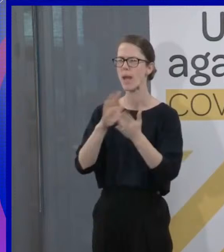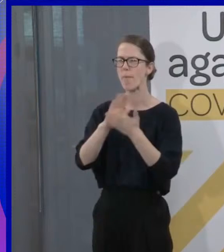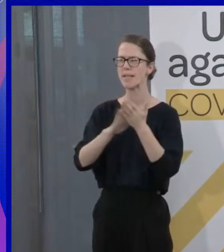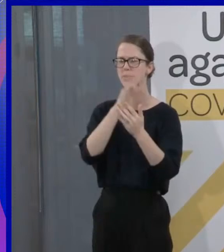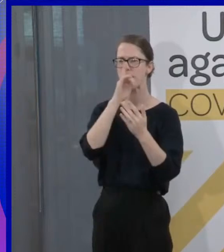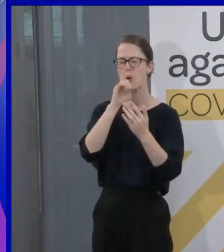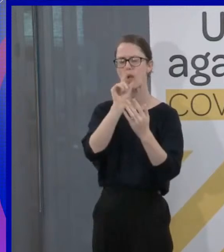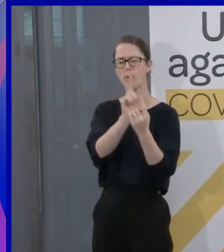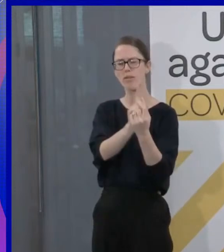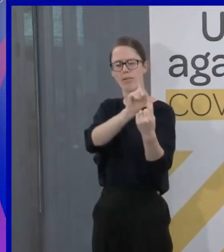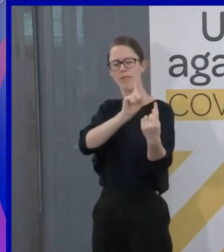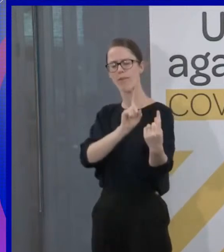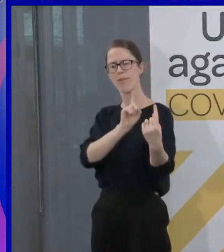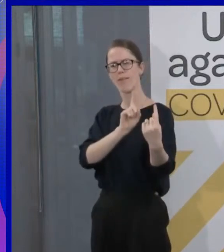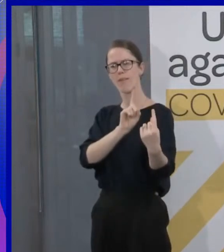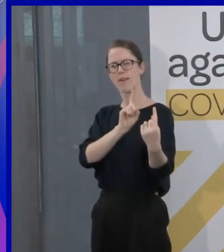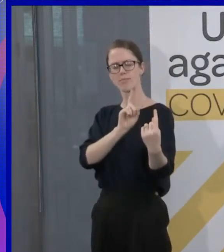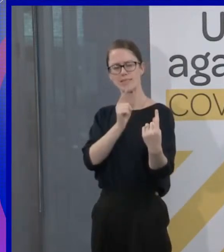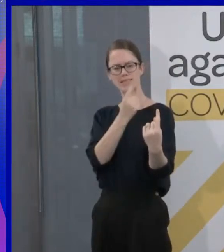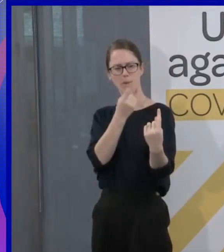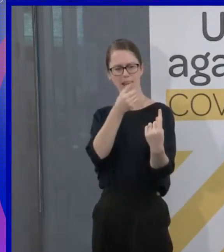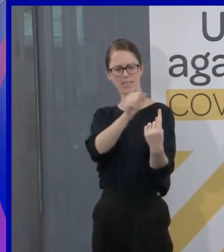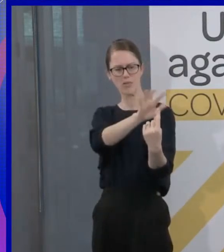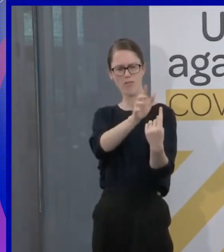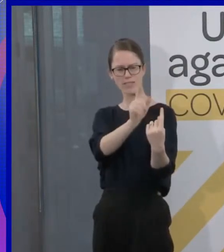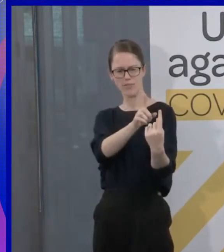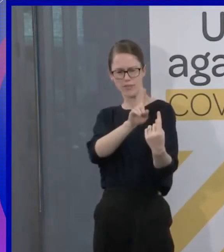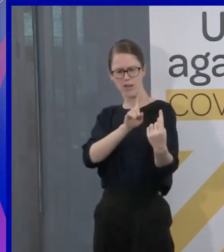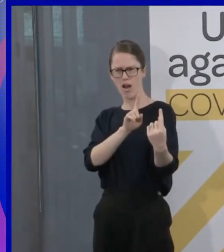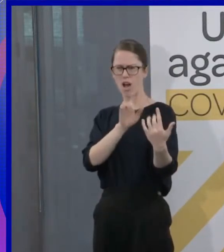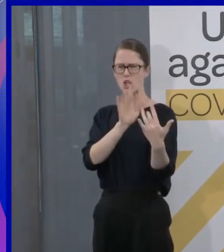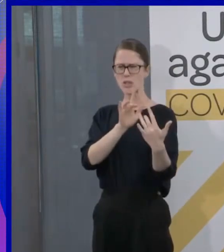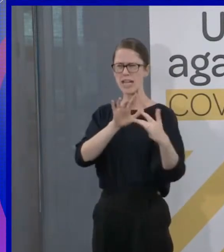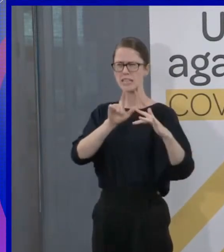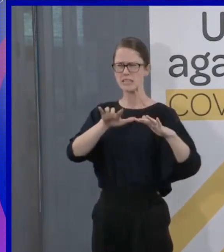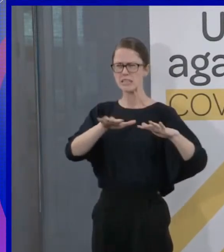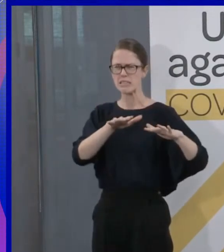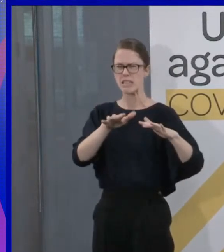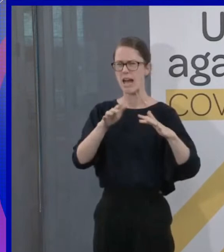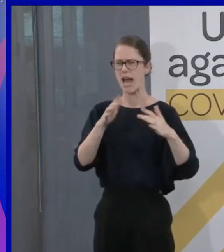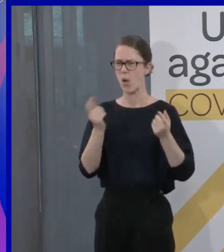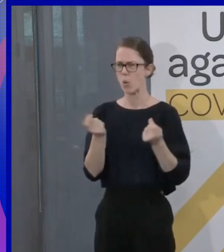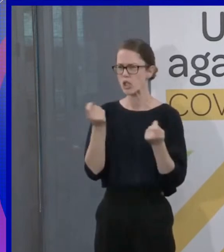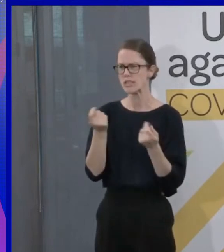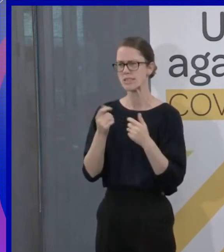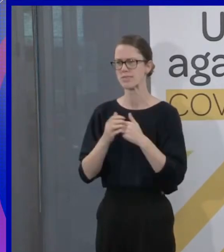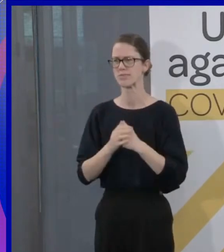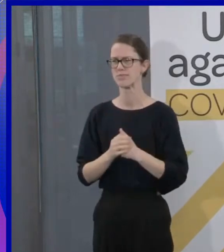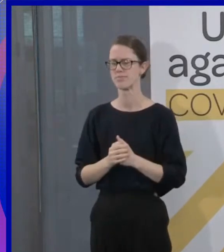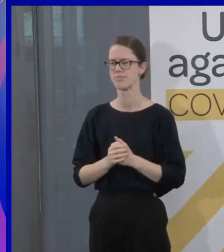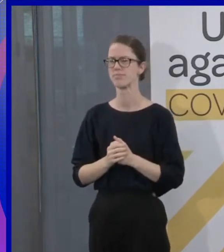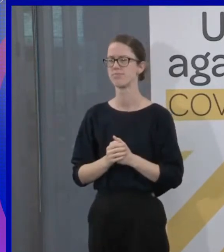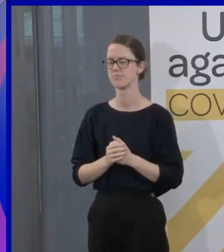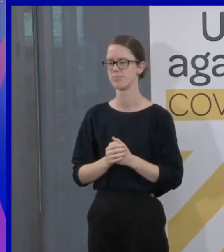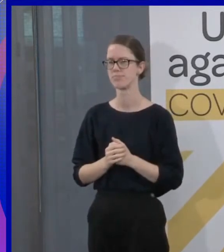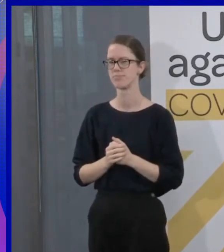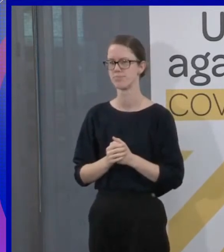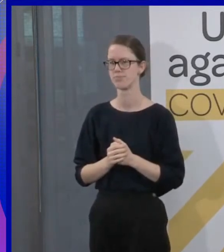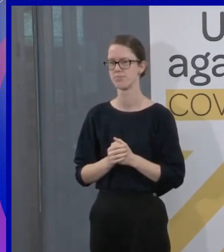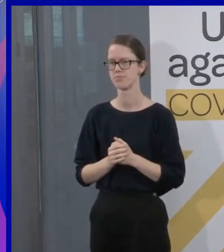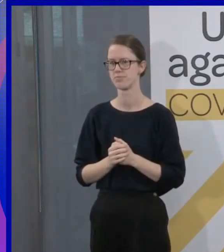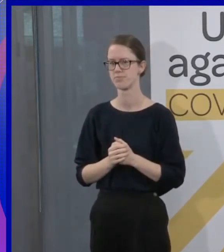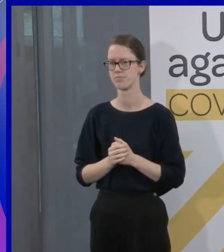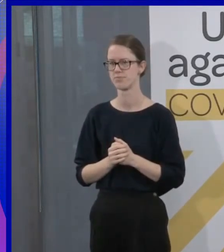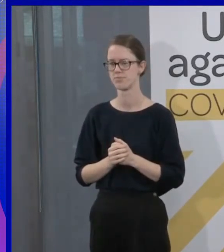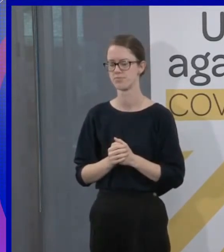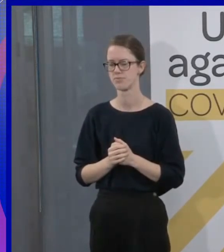and in some cases some anxiety around casual contact tracing activity from organisations